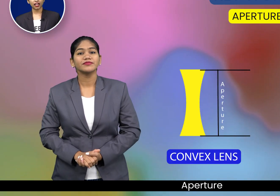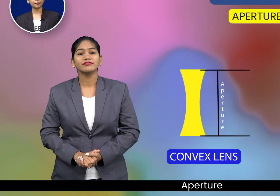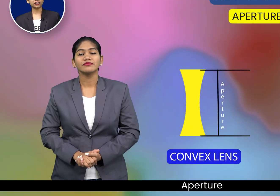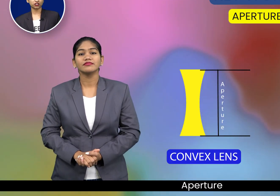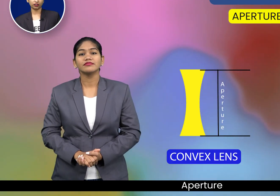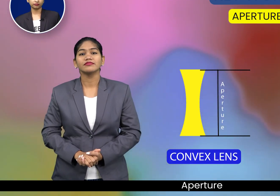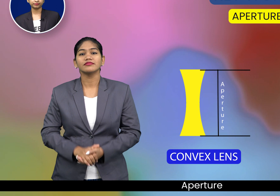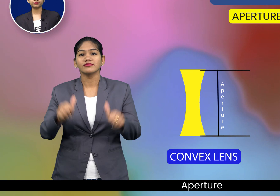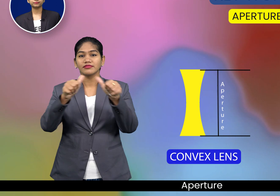aperture,